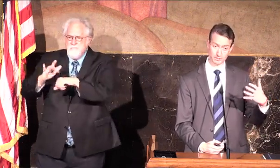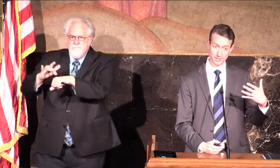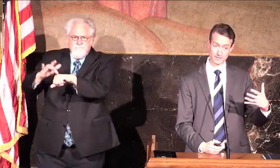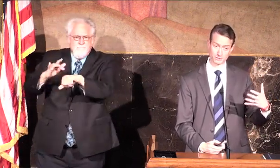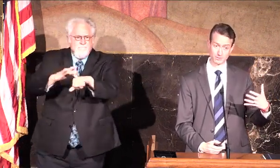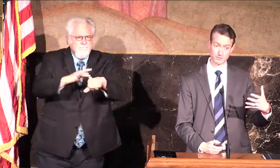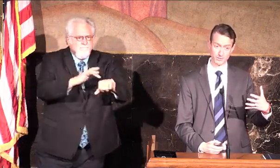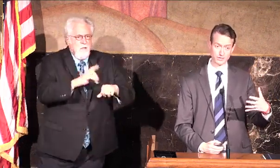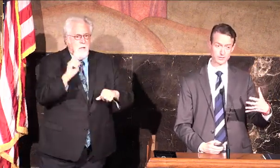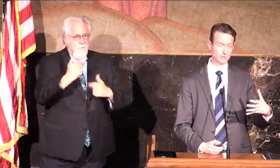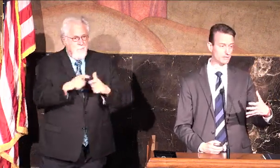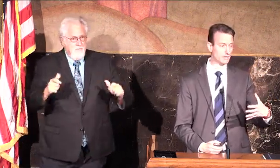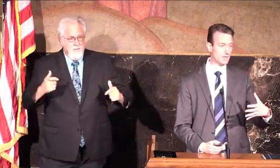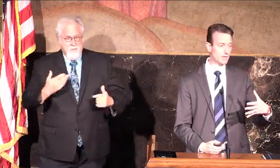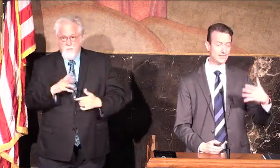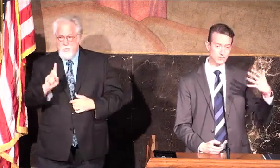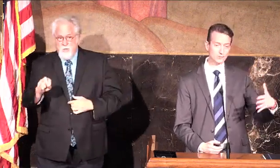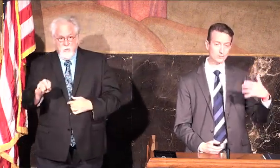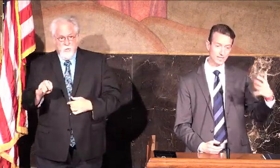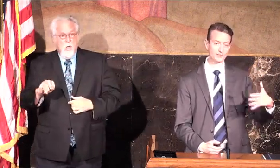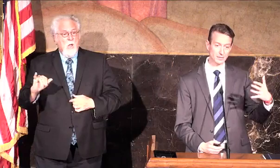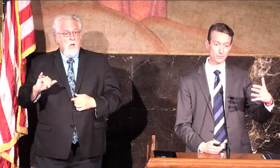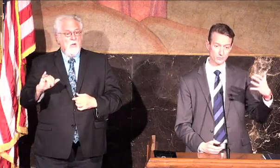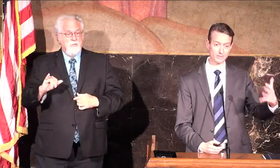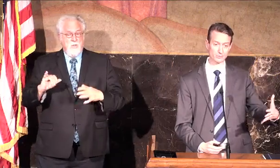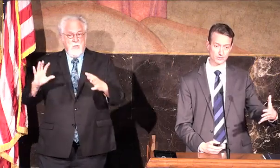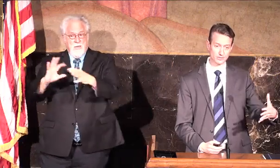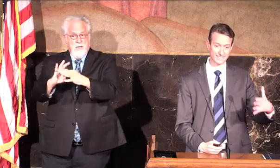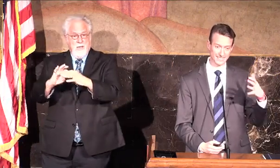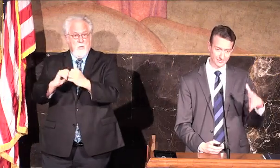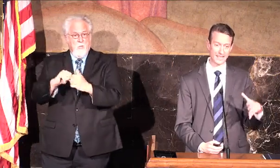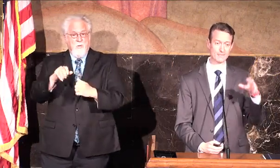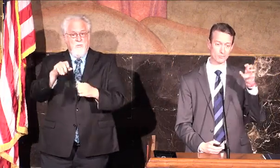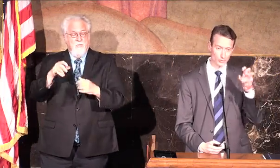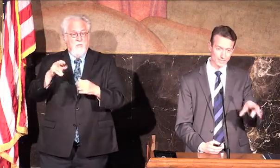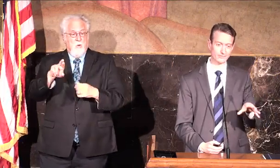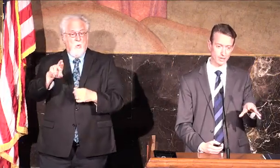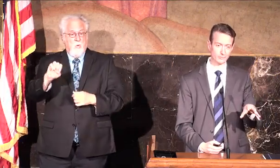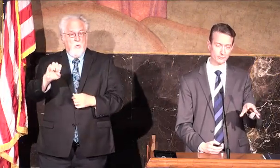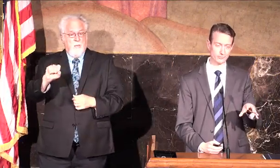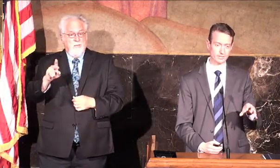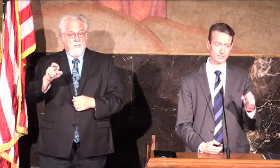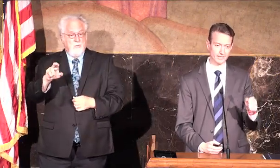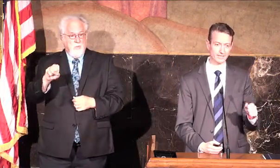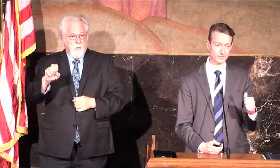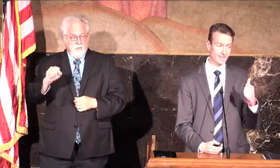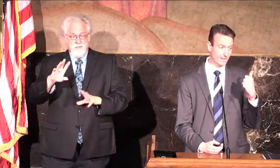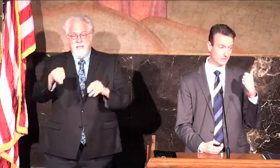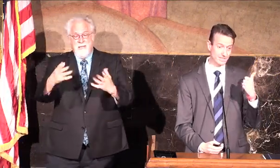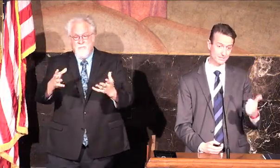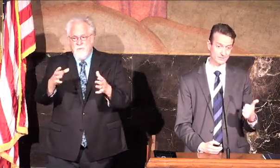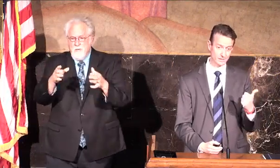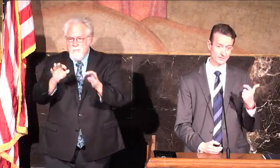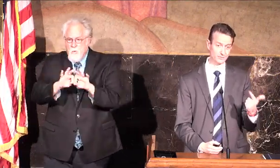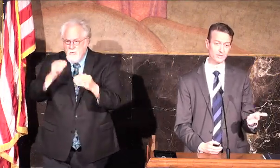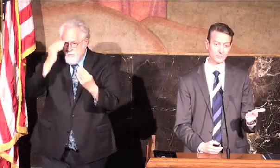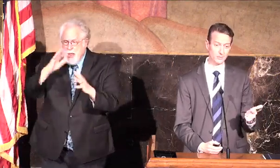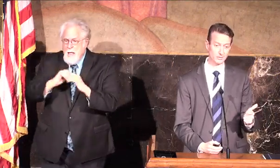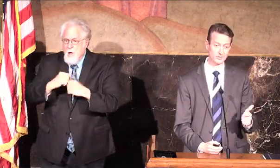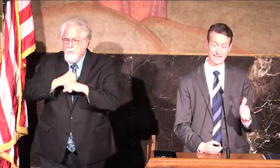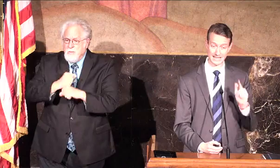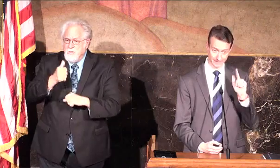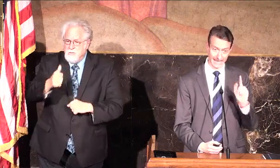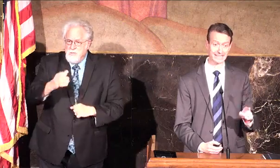because one of the big things we do through contact tracing is also connect people with resources, give them really valuable information that they need about how to protect themselves and their